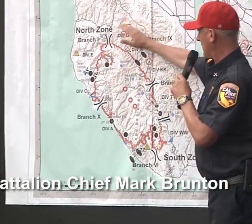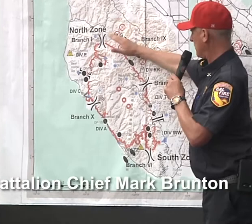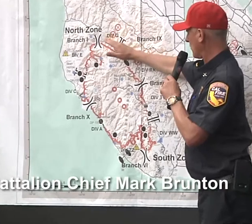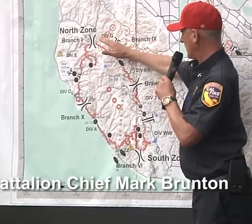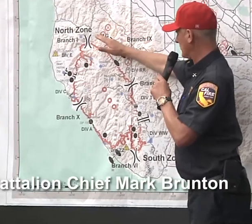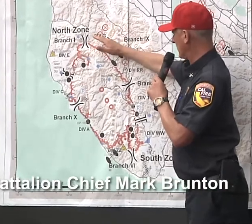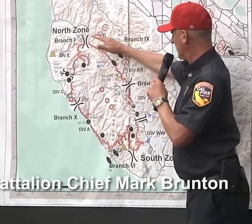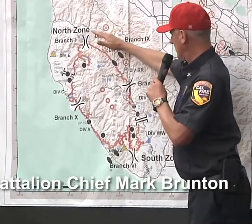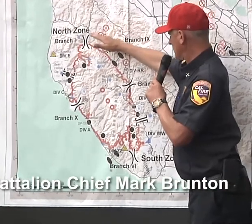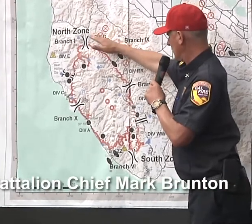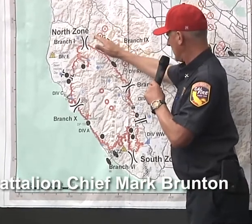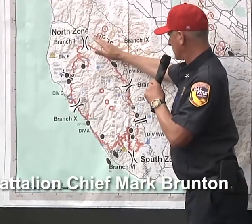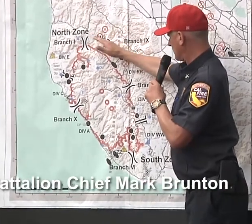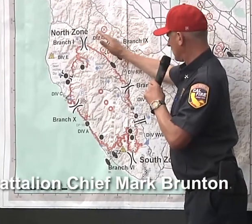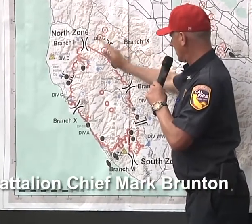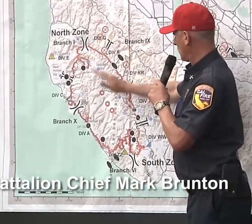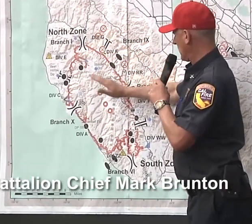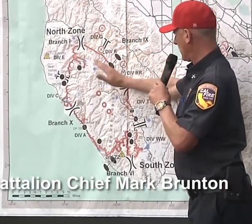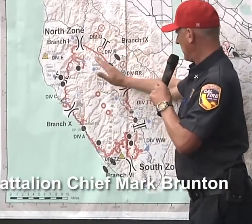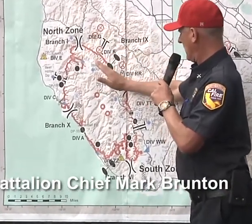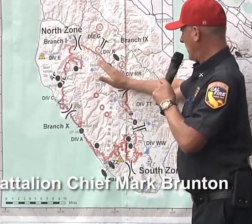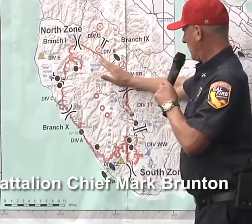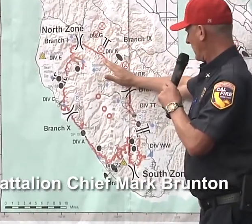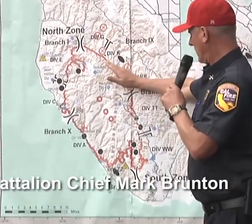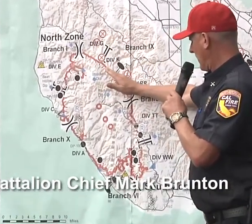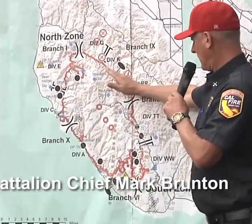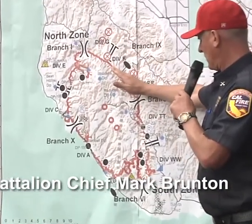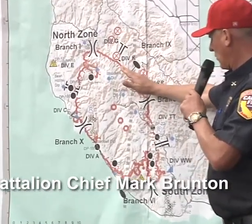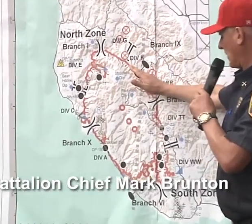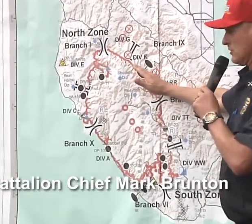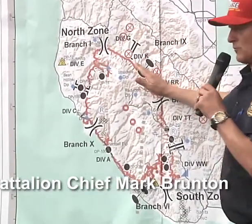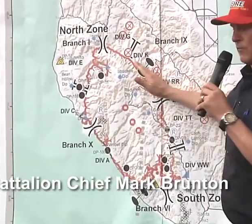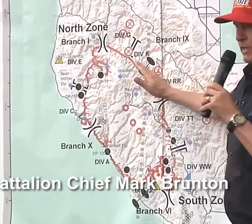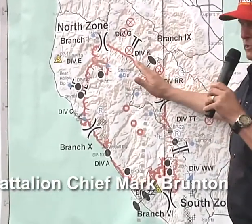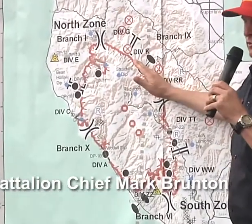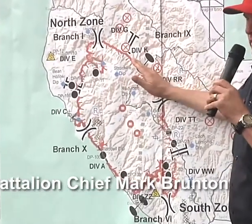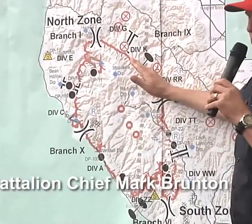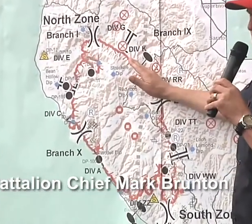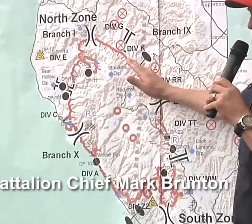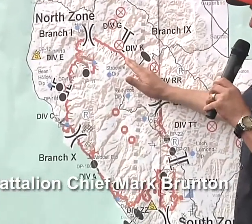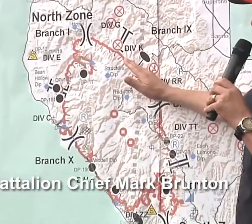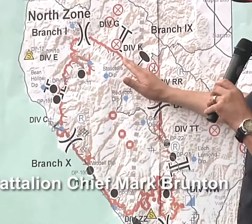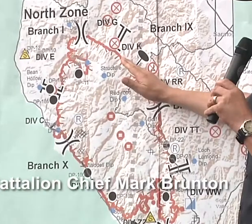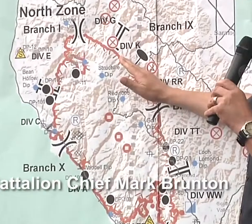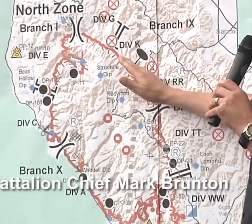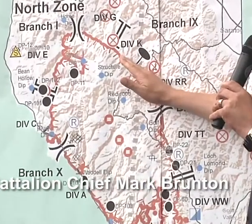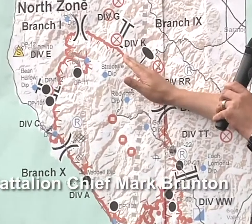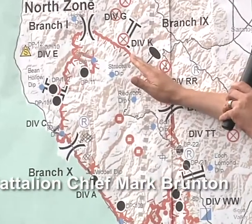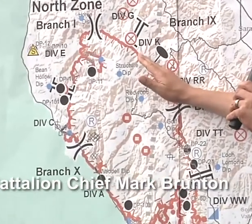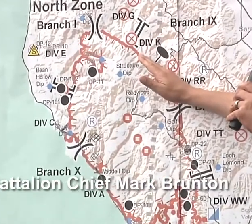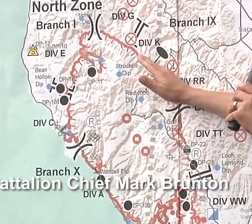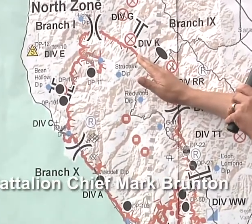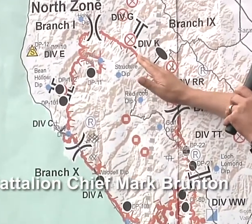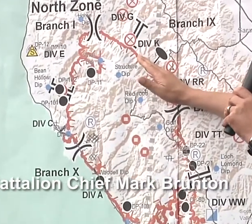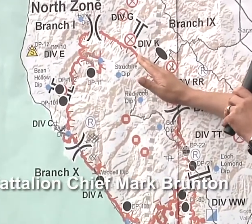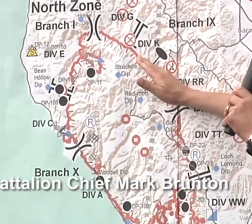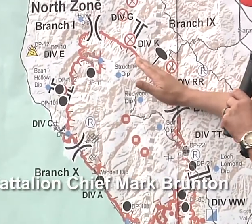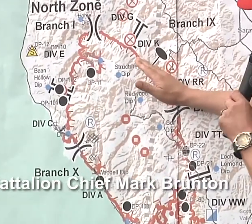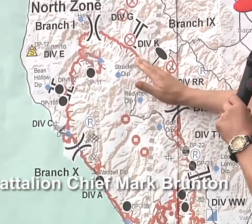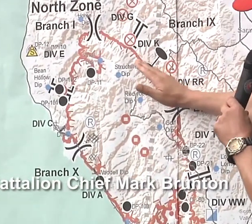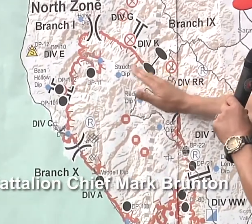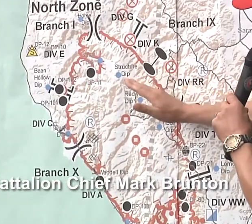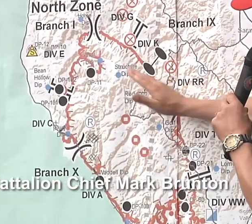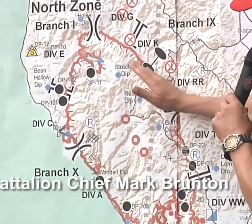fire from progressing. So that's really, really good. We have either fully constructed or in the process of constructing